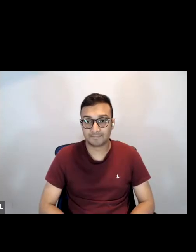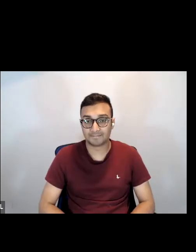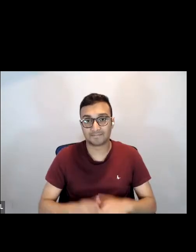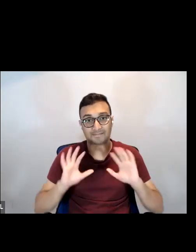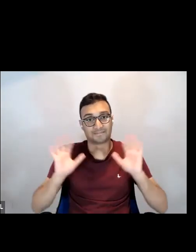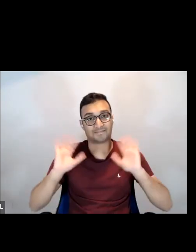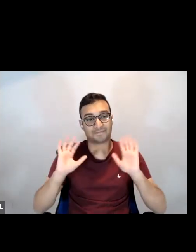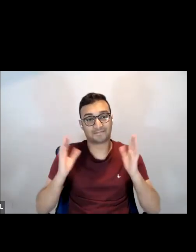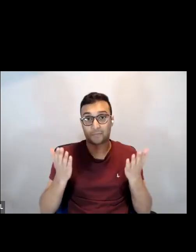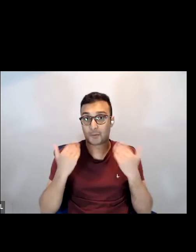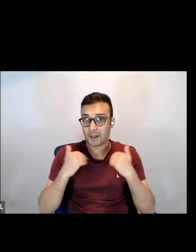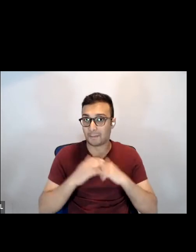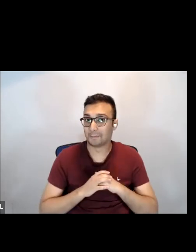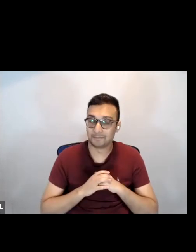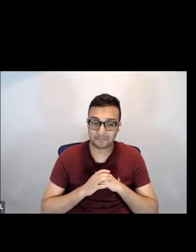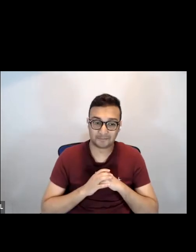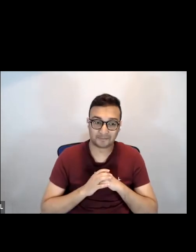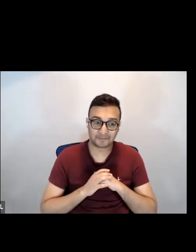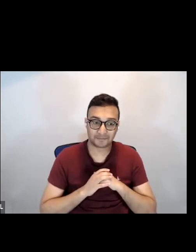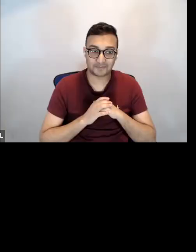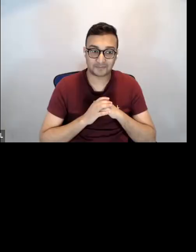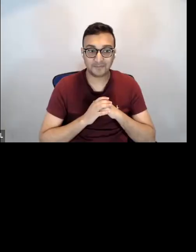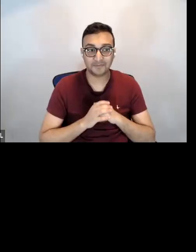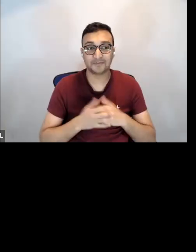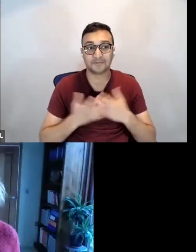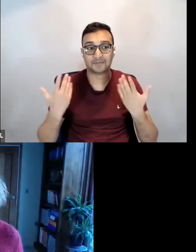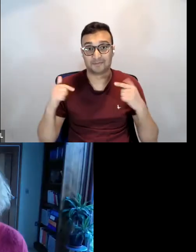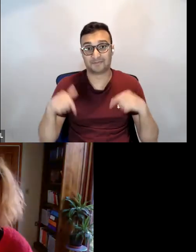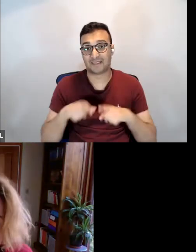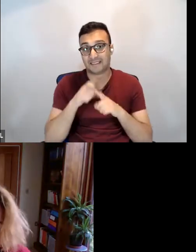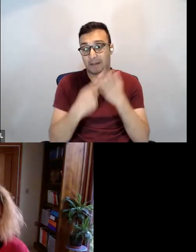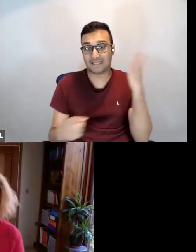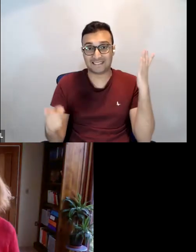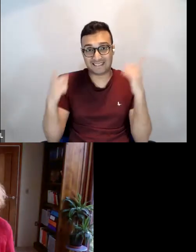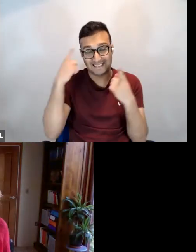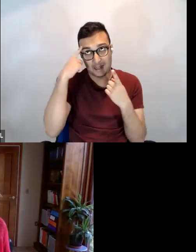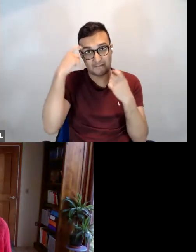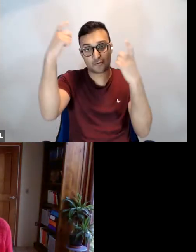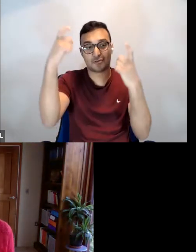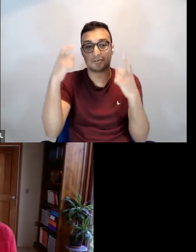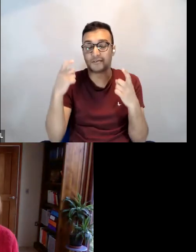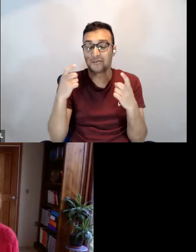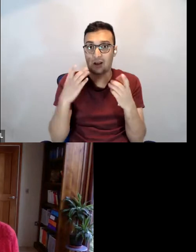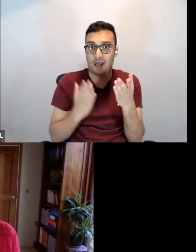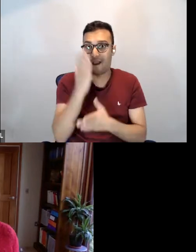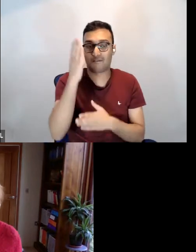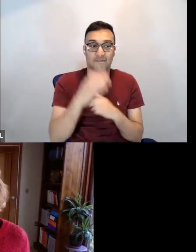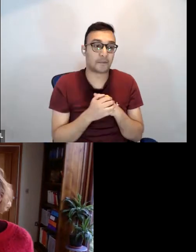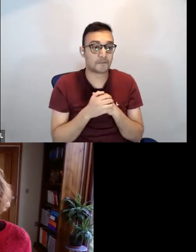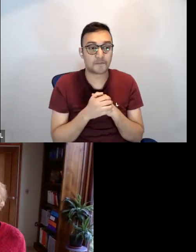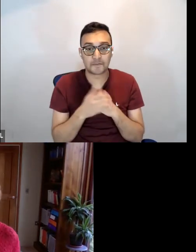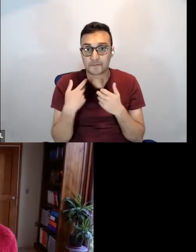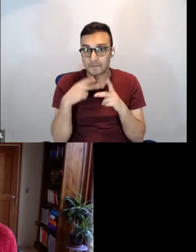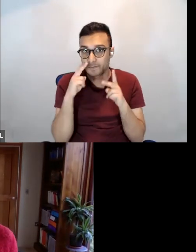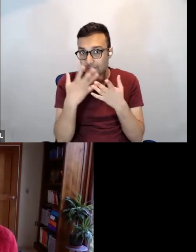Hello, welcome everybody. Welcome to Disability Innovation Live. I can see that we're getting lots of you